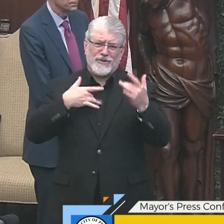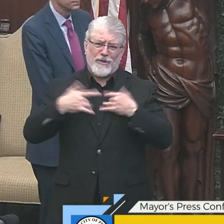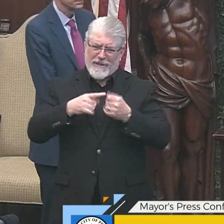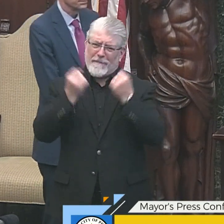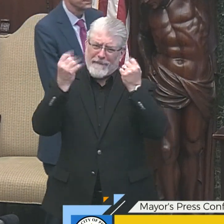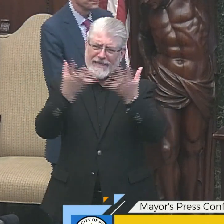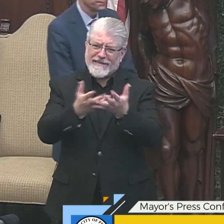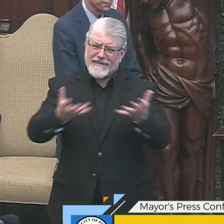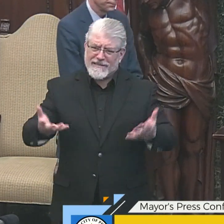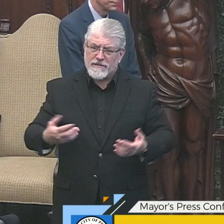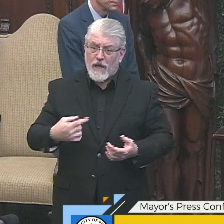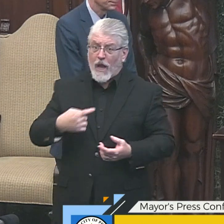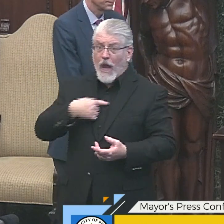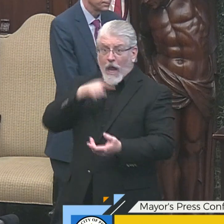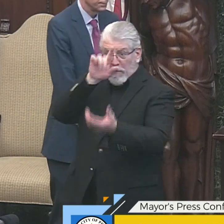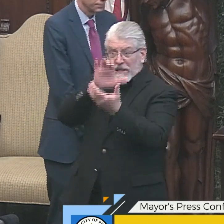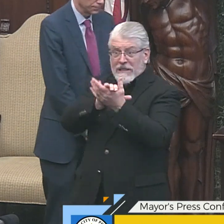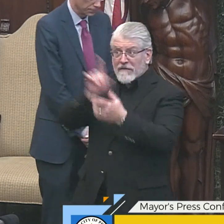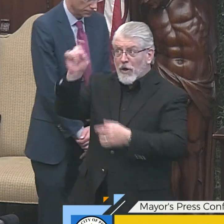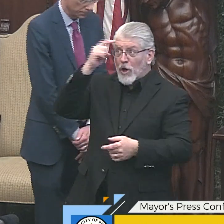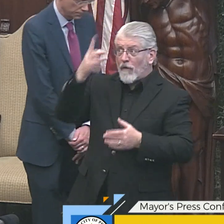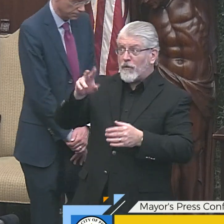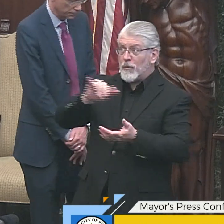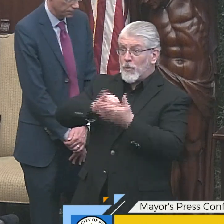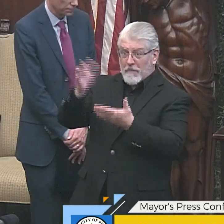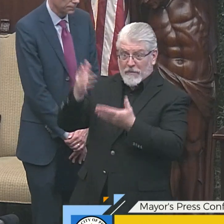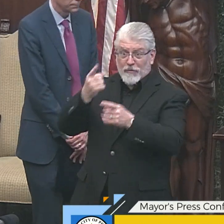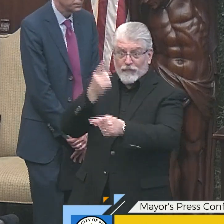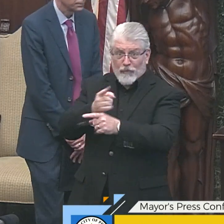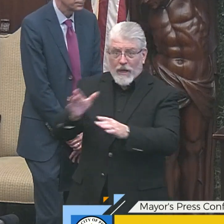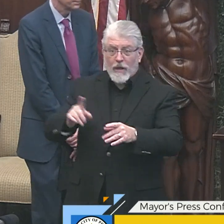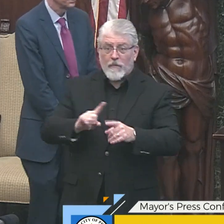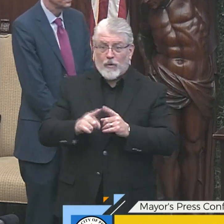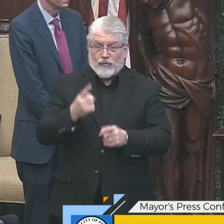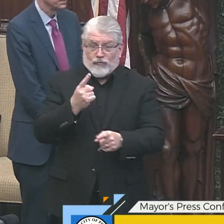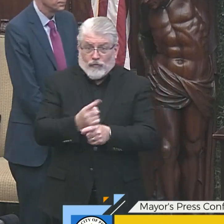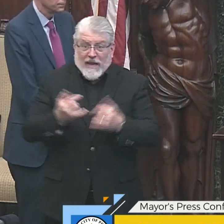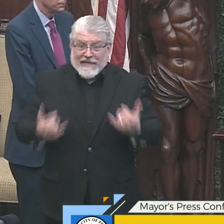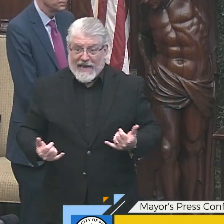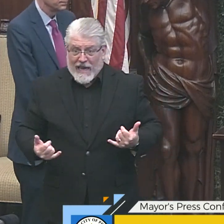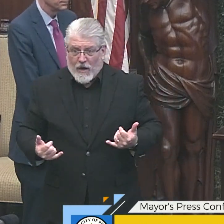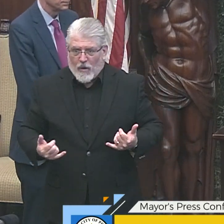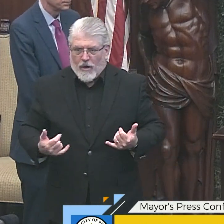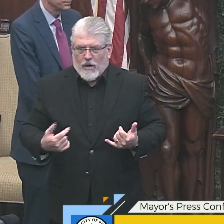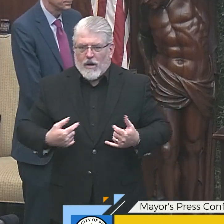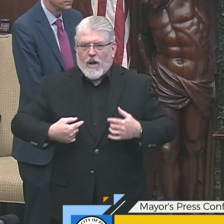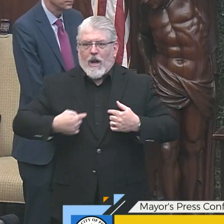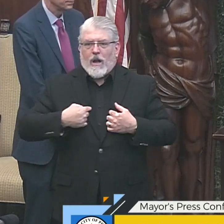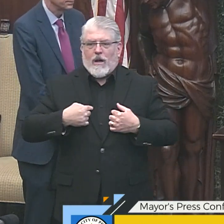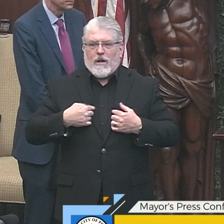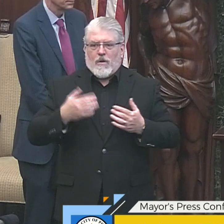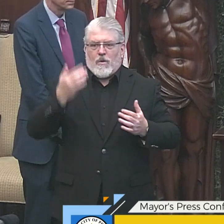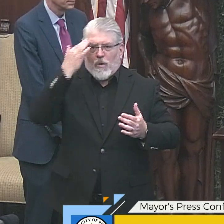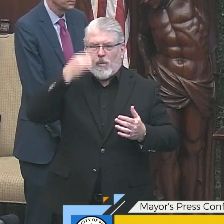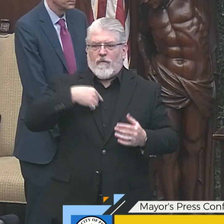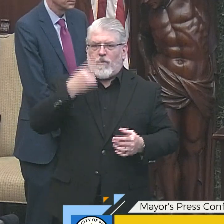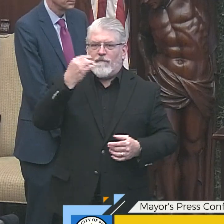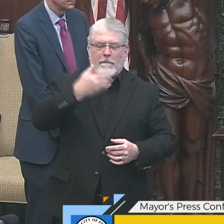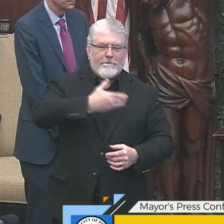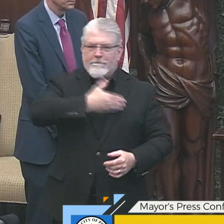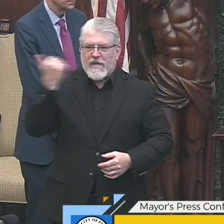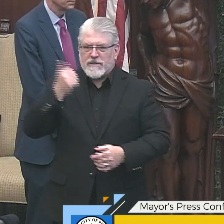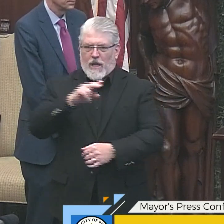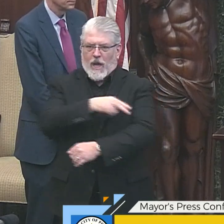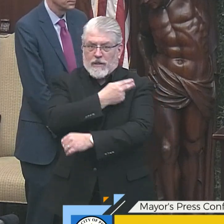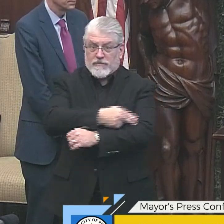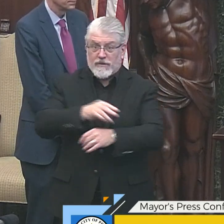for you at this moment. I do know that we have one of the best hospital systems in the world. If you look at Jefferson and Hupp